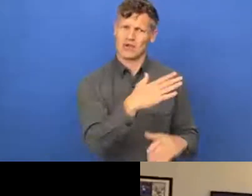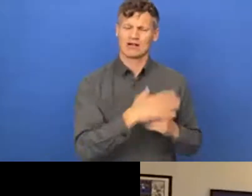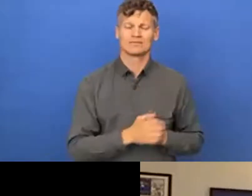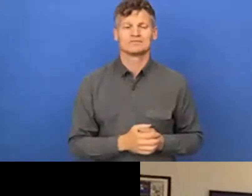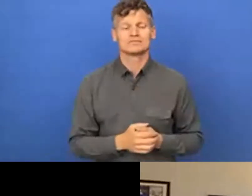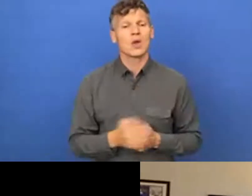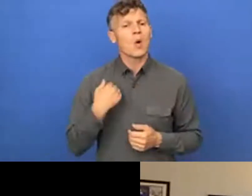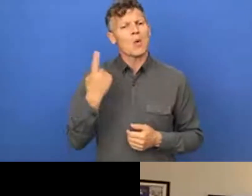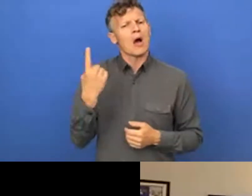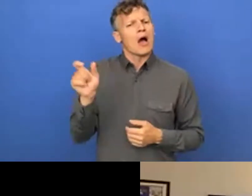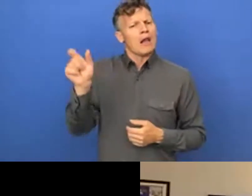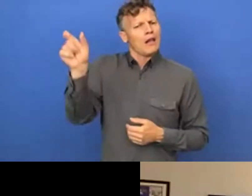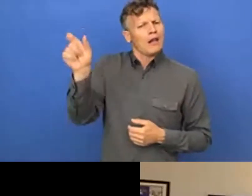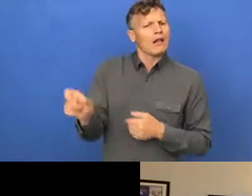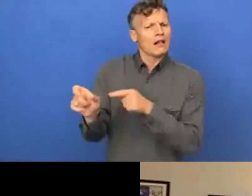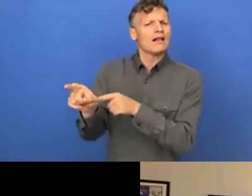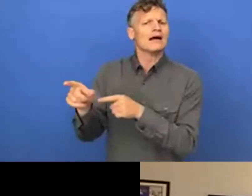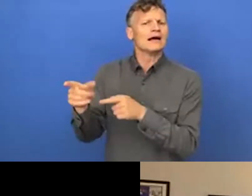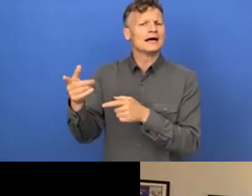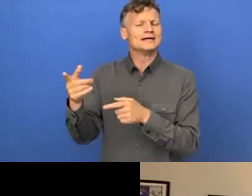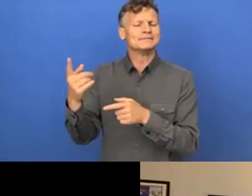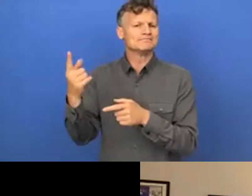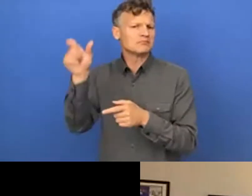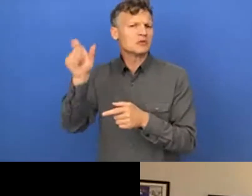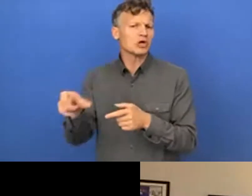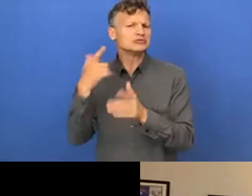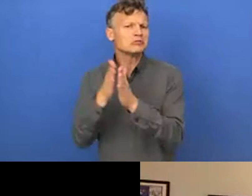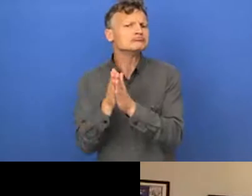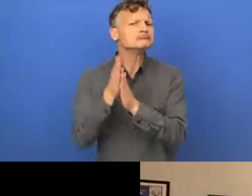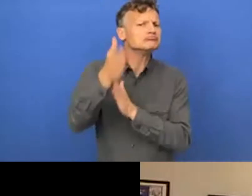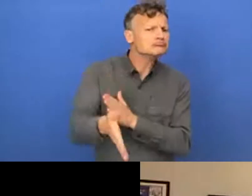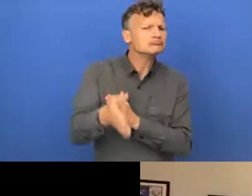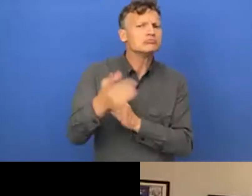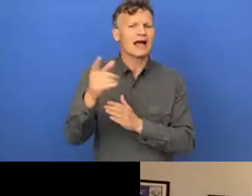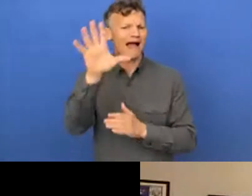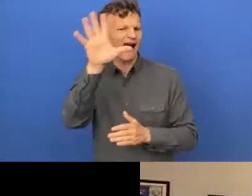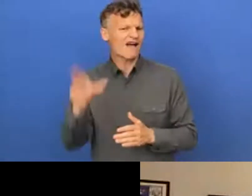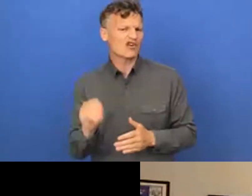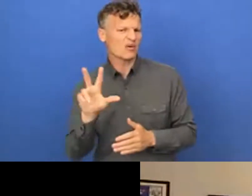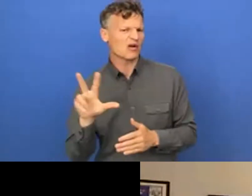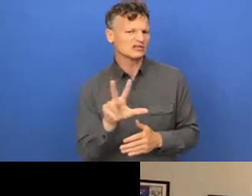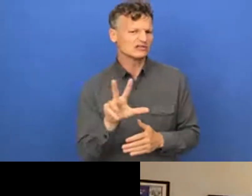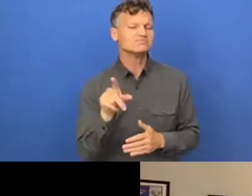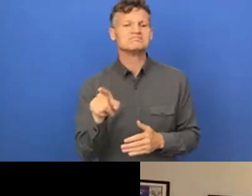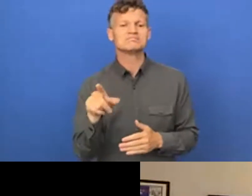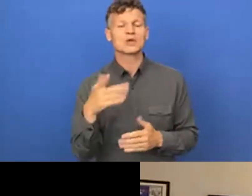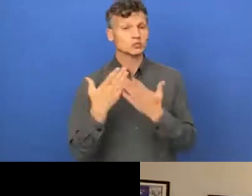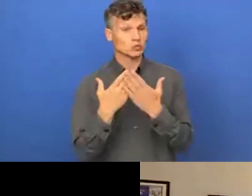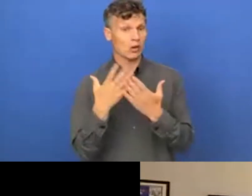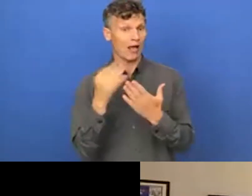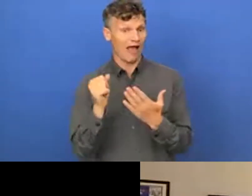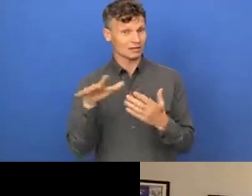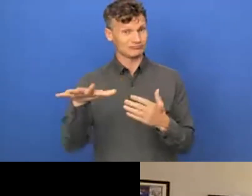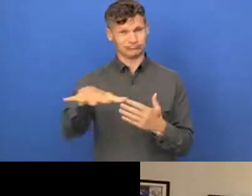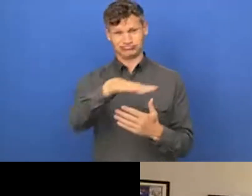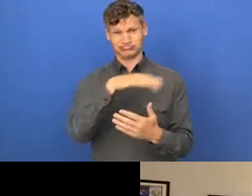described an example of a school that she had visited in West Africa, in which there was a child who was deaf, and the teacher there had